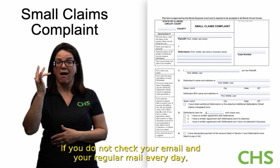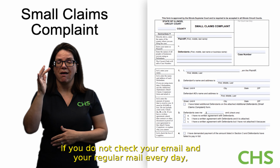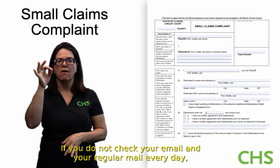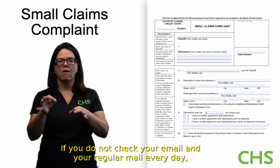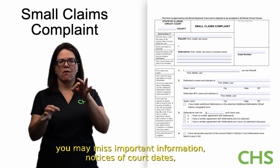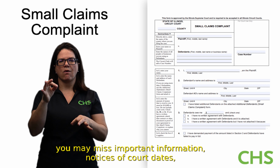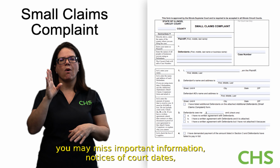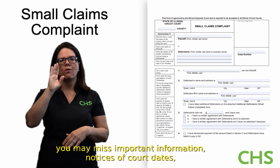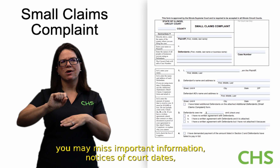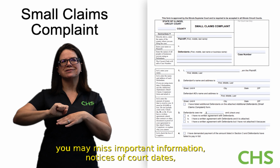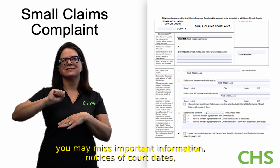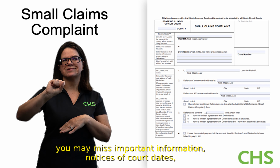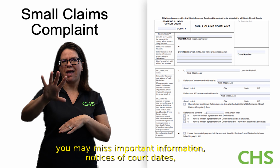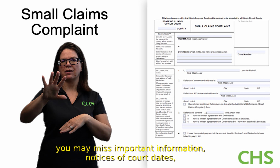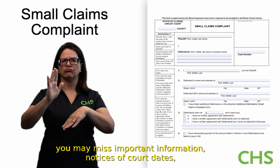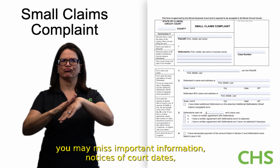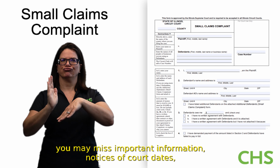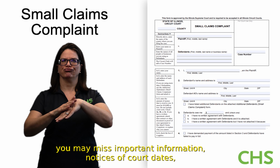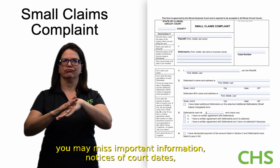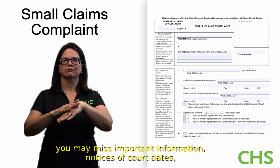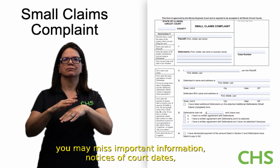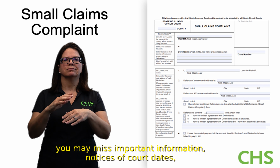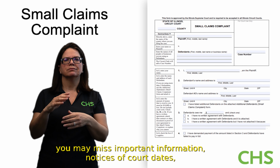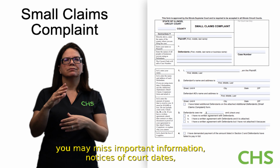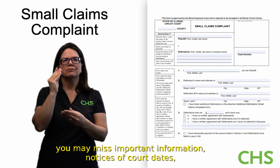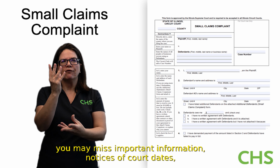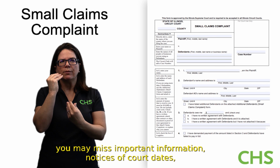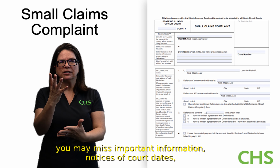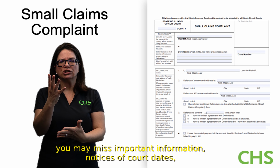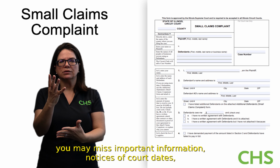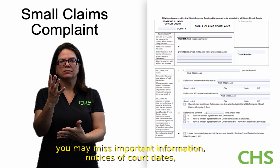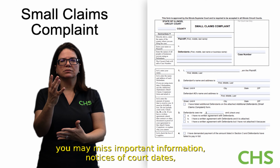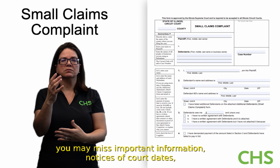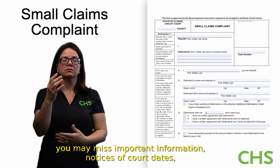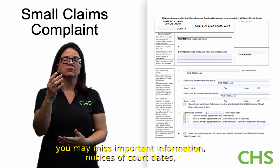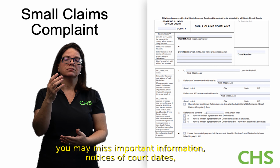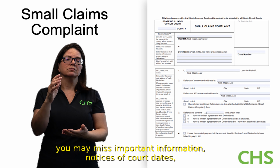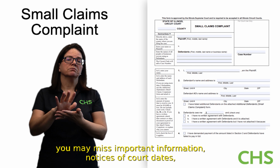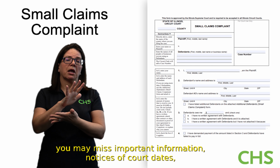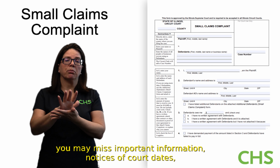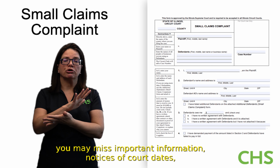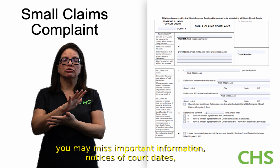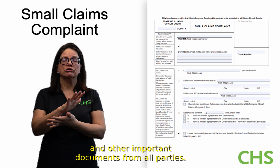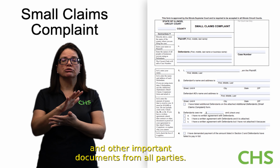day, you may miss important information, notices of court dates, and